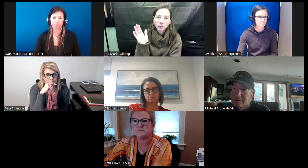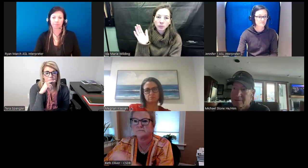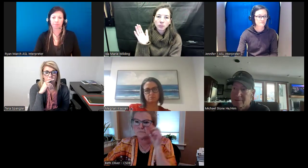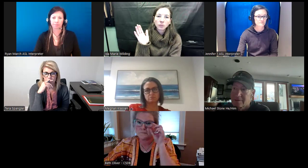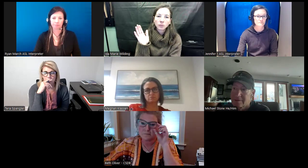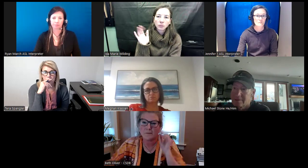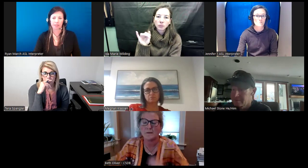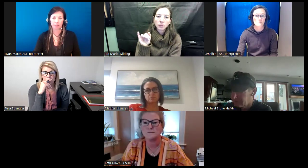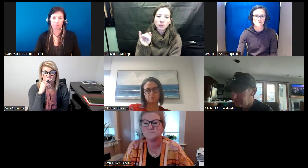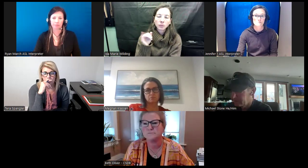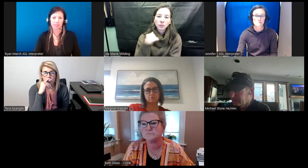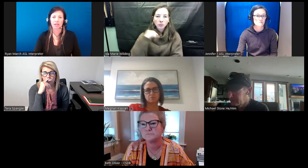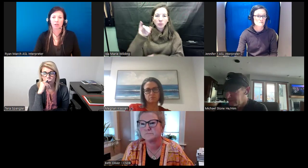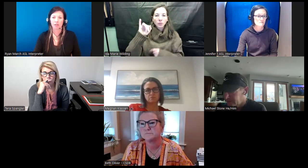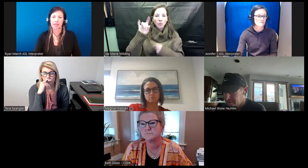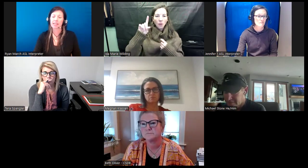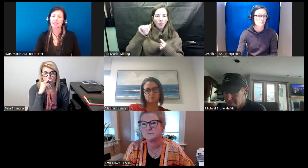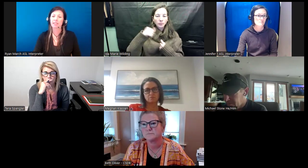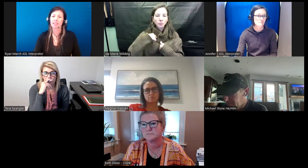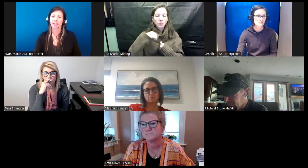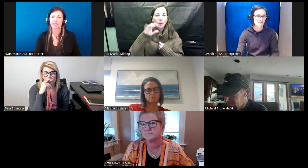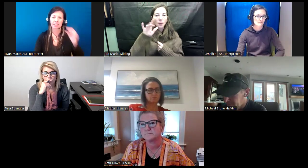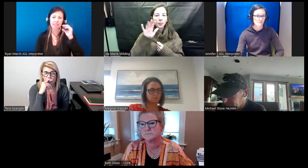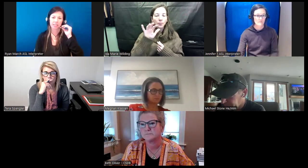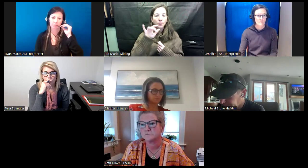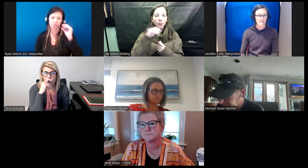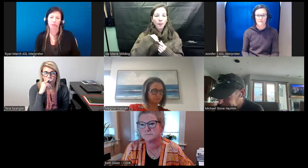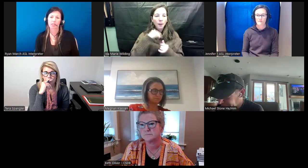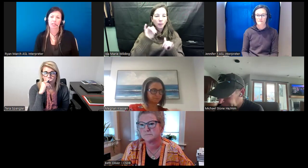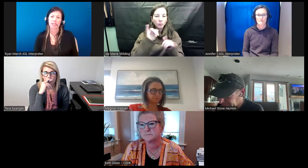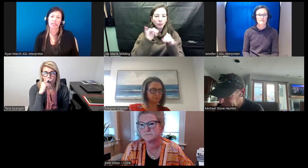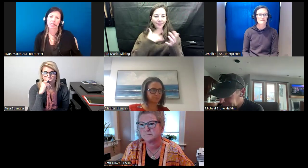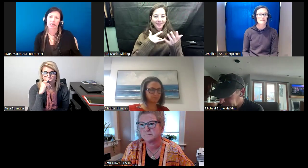Mm-hmm. Yeah. Okay. And this is Ida.